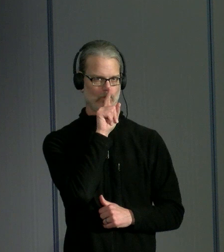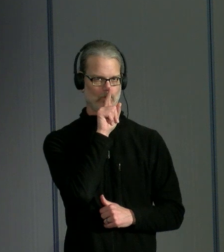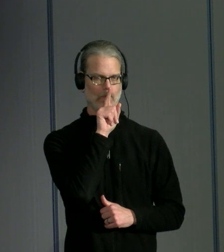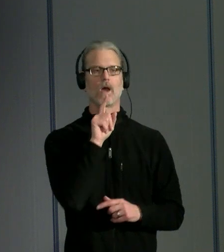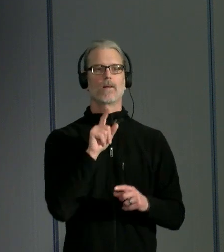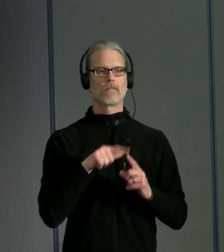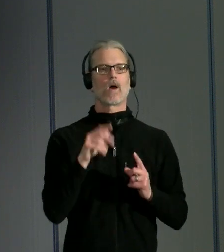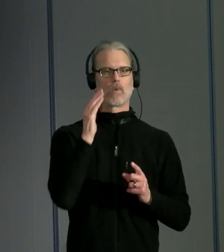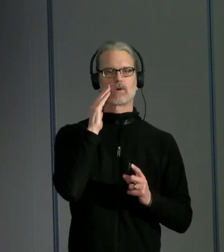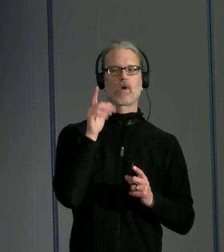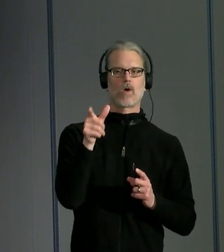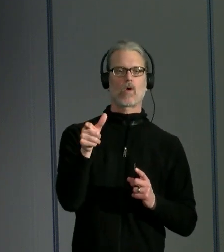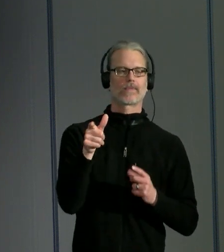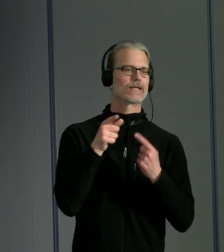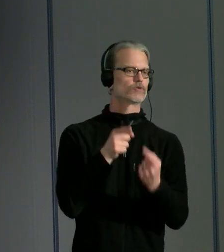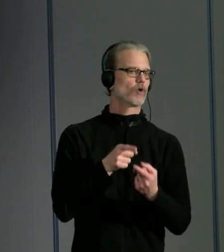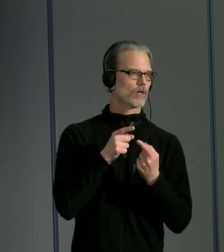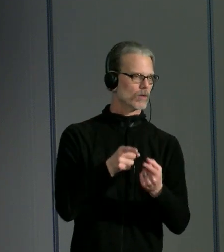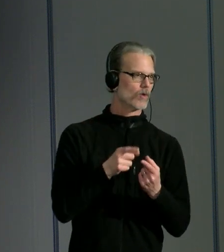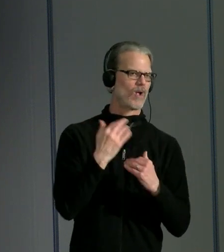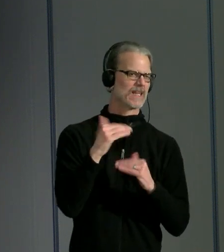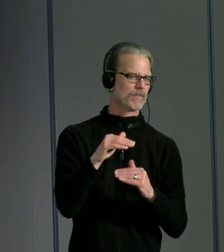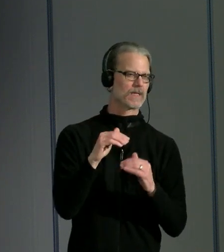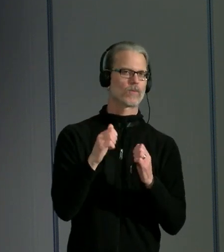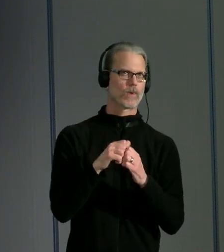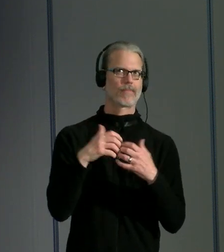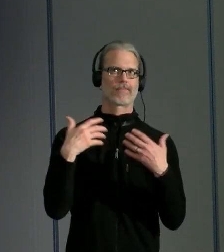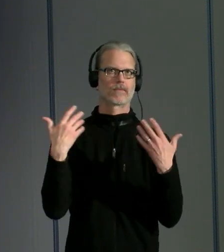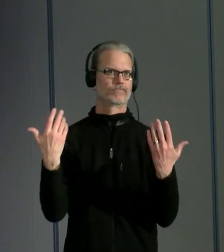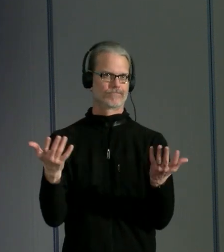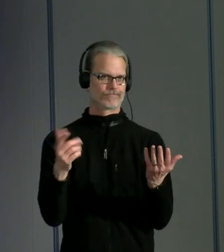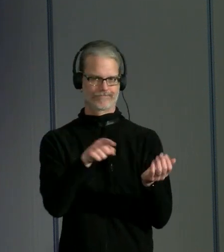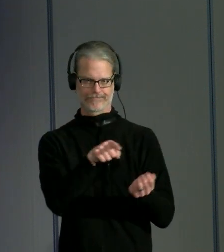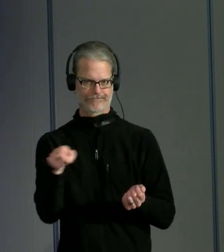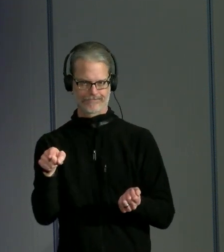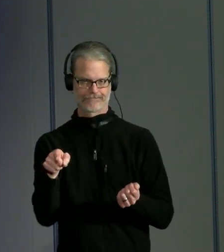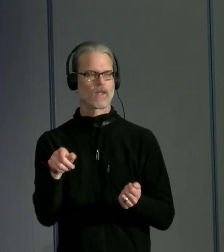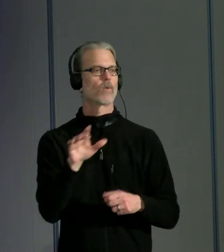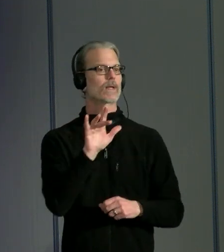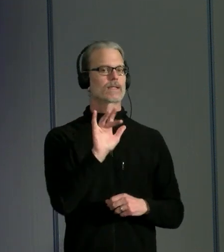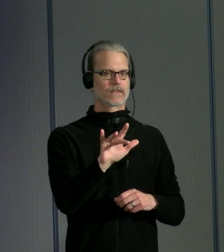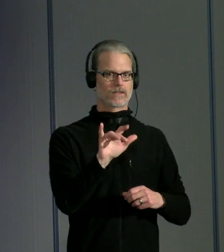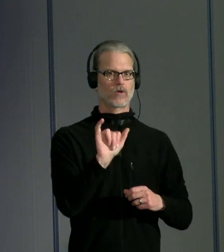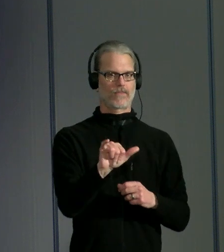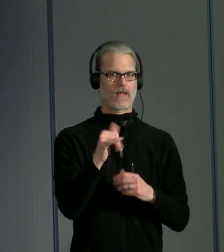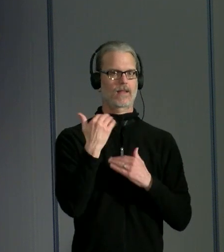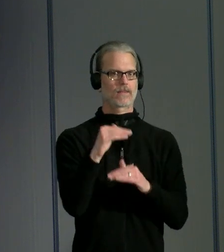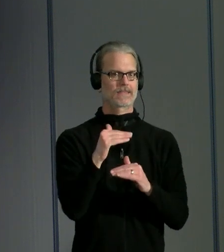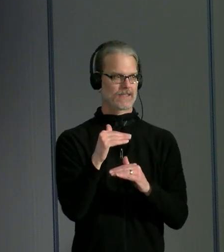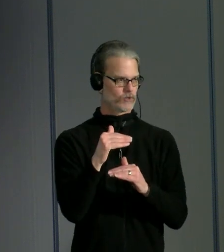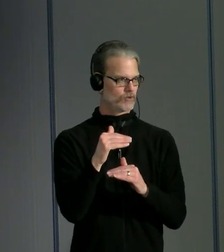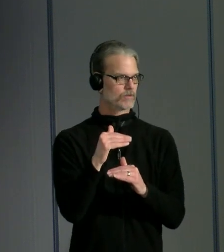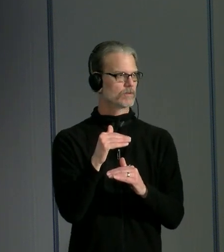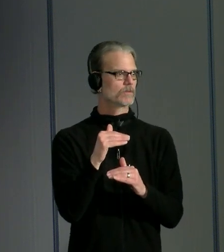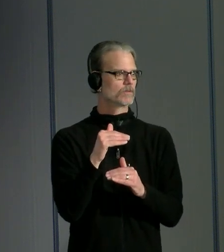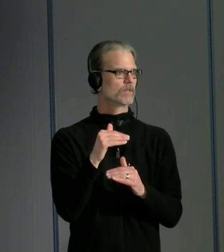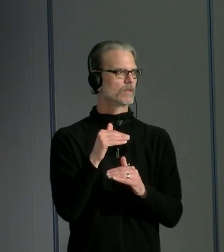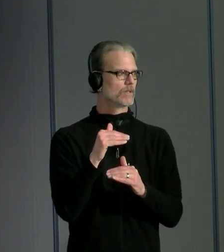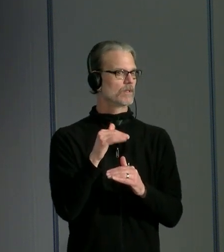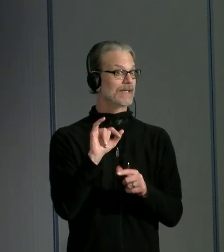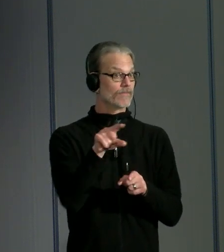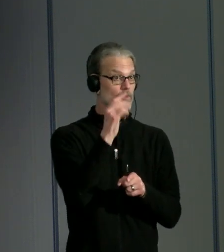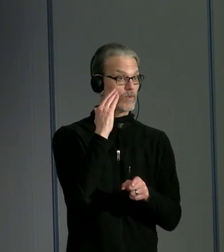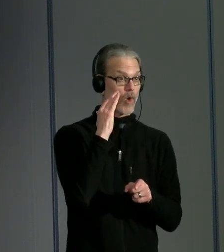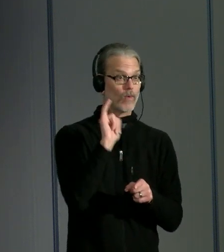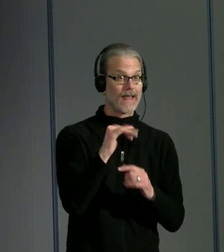but we know they're having a hard time with this. Then we would click on that limitation. If you happen to know